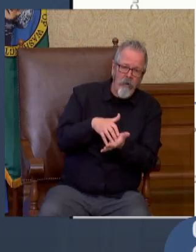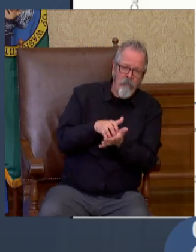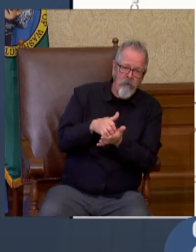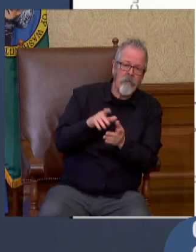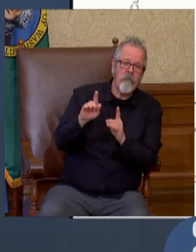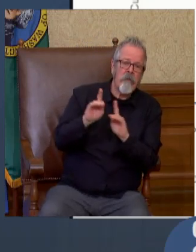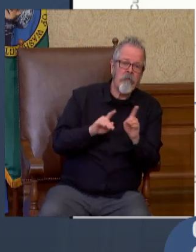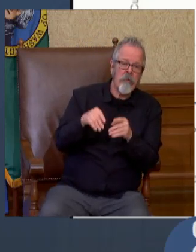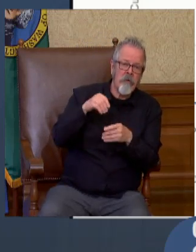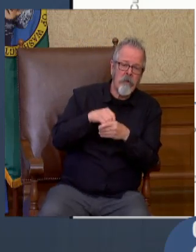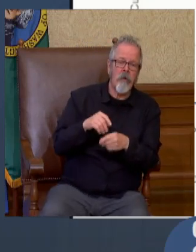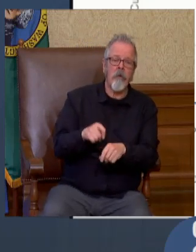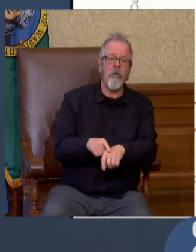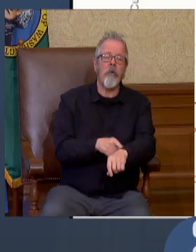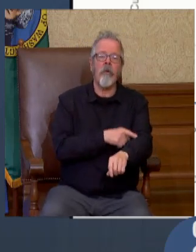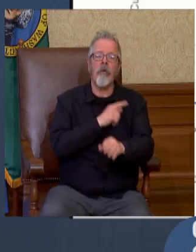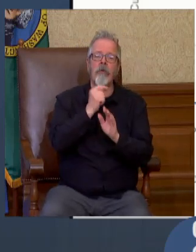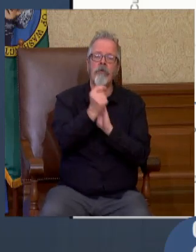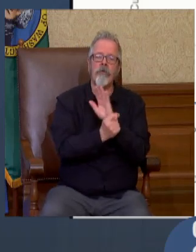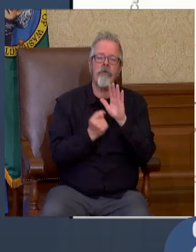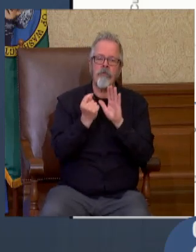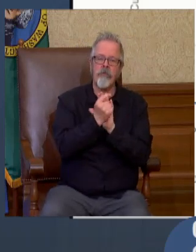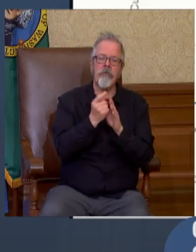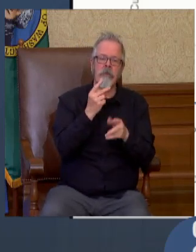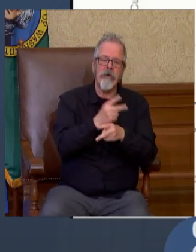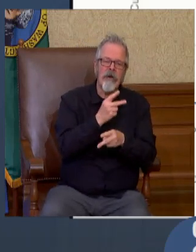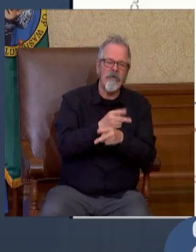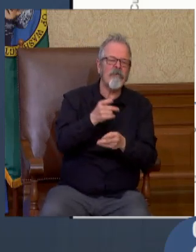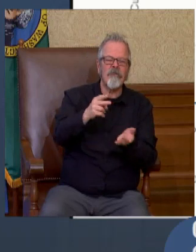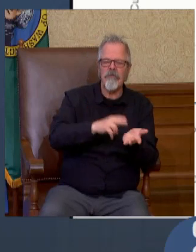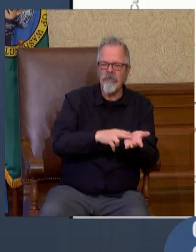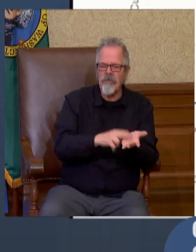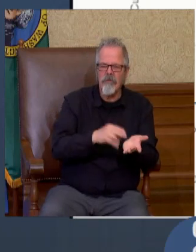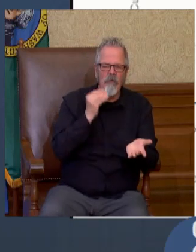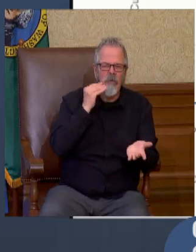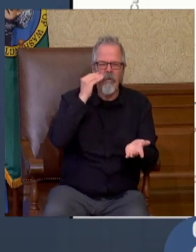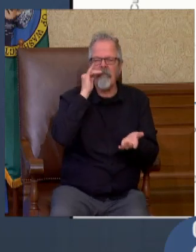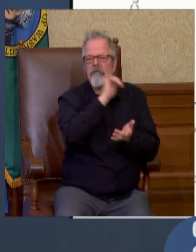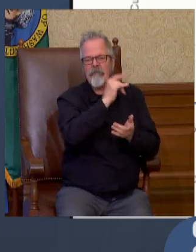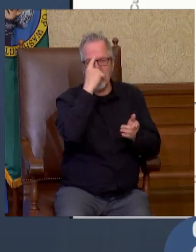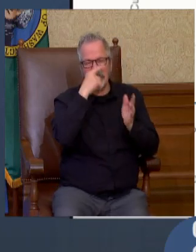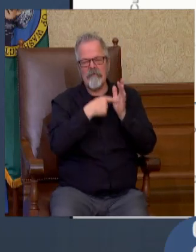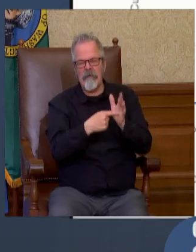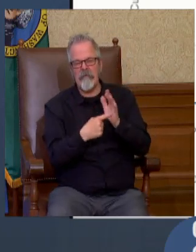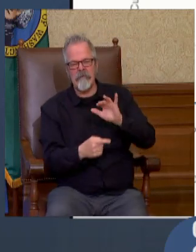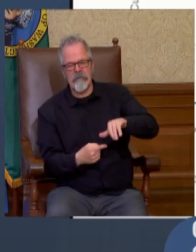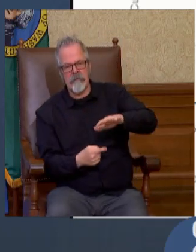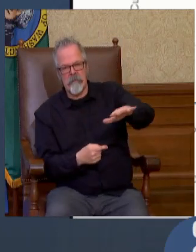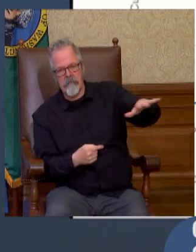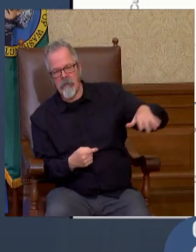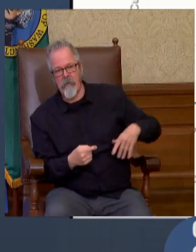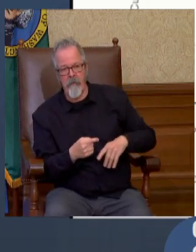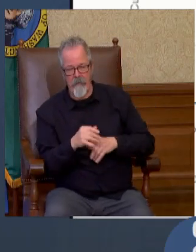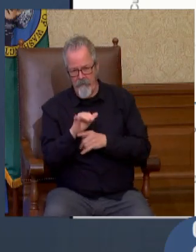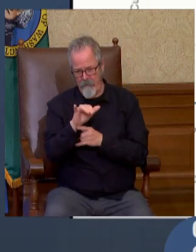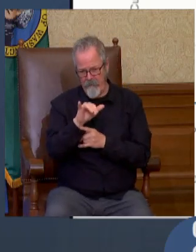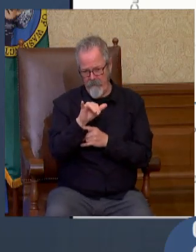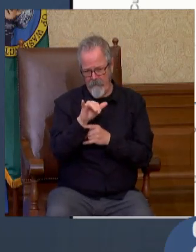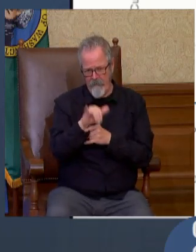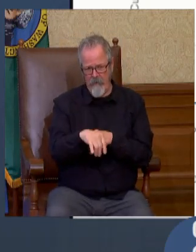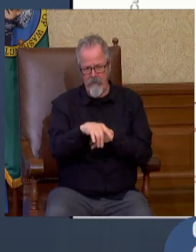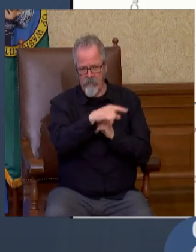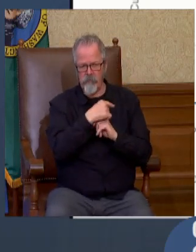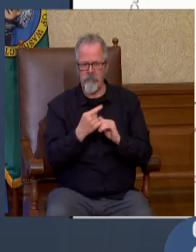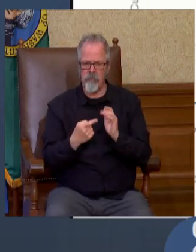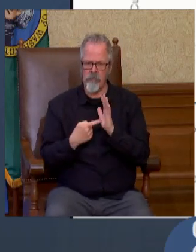the number per day of additional long-term care facilities that are reporting COVID-19 infections in their